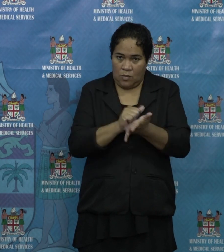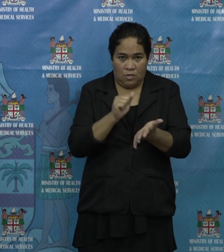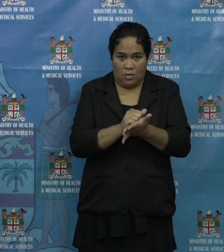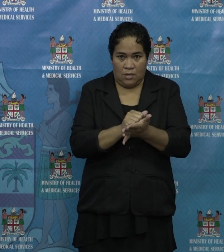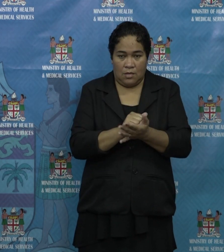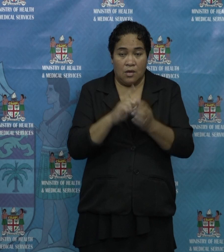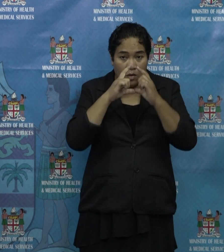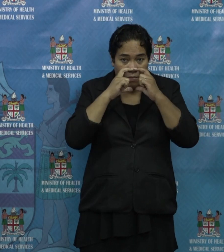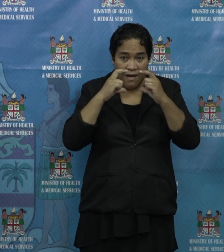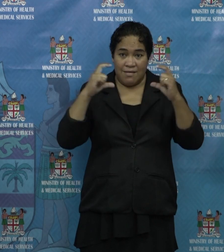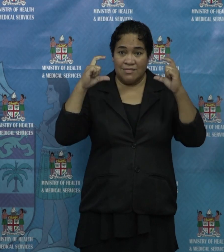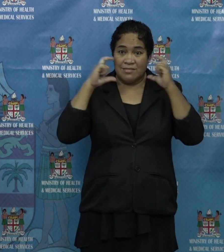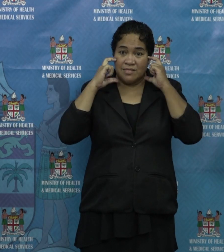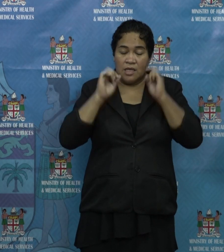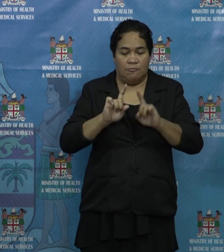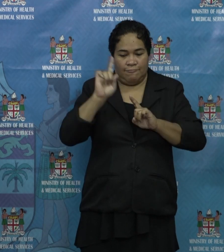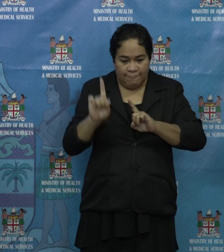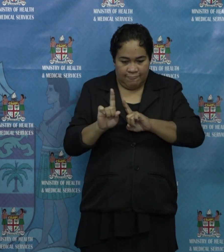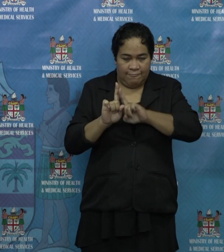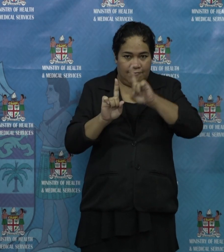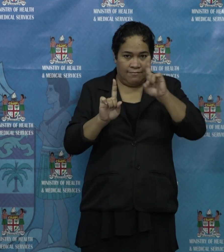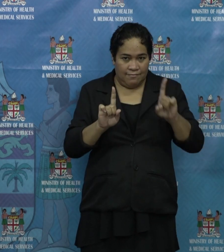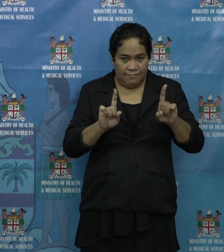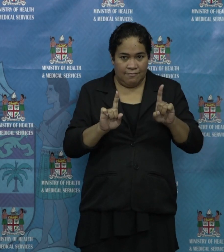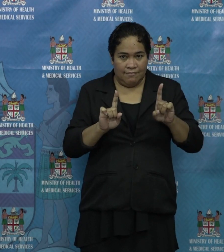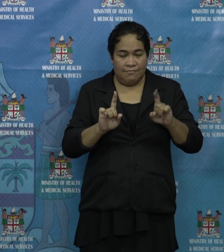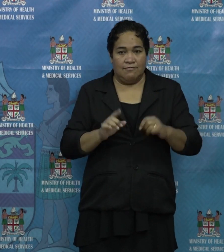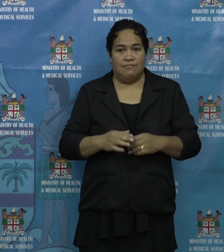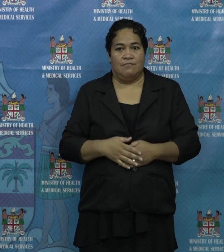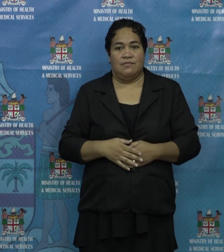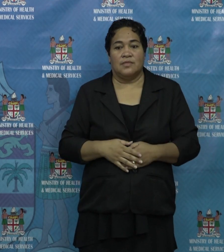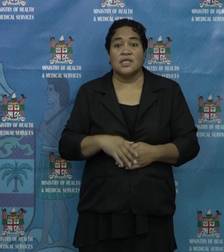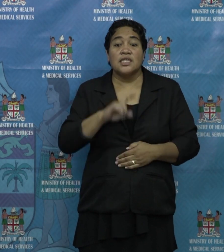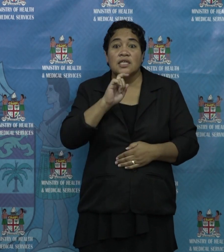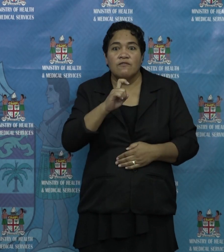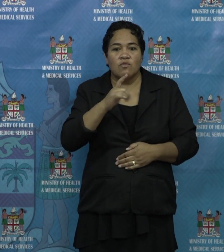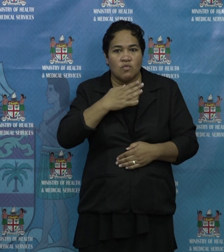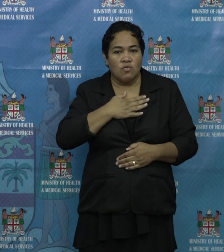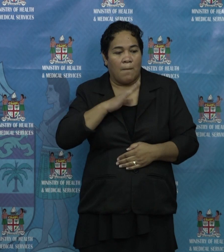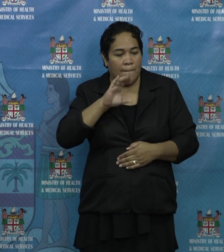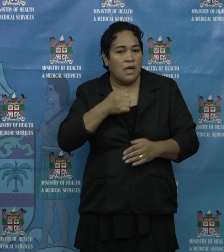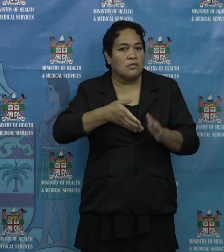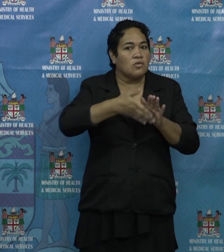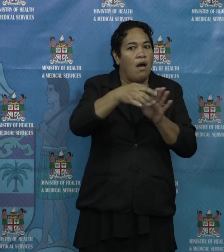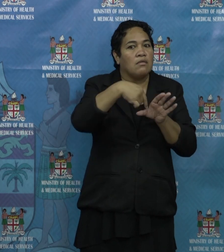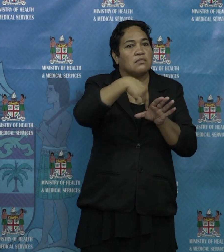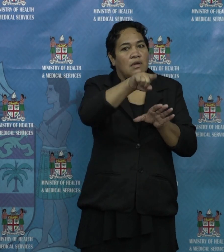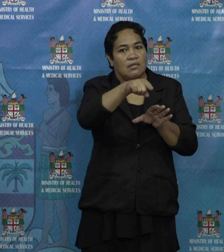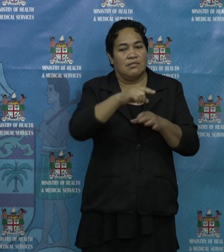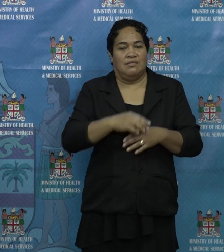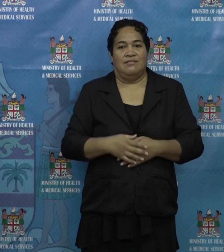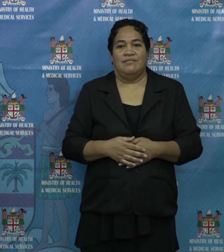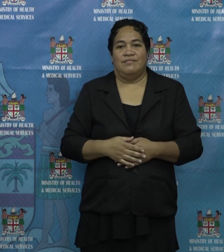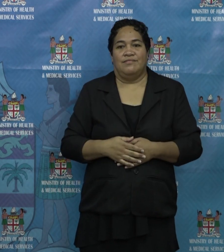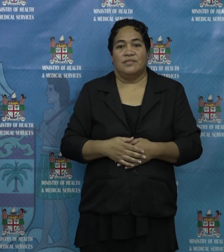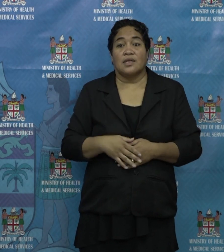wear a mask, and maintain physical distance if you have any essential reason to leave your home. And also make sure that you have